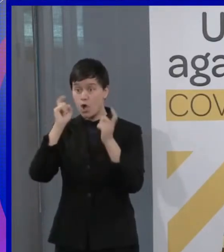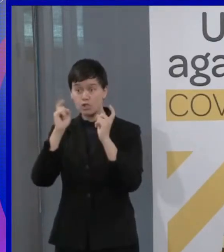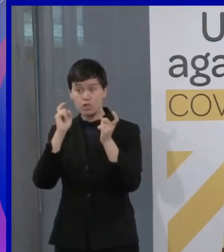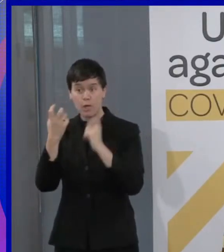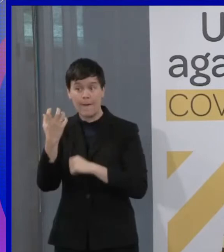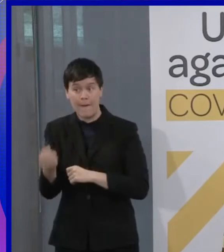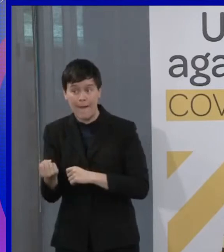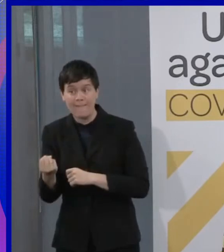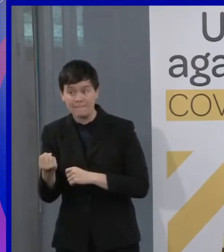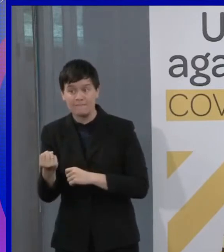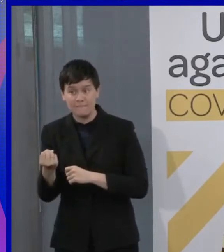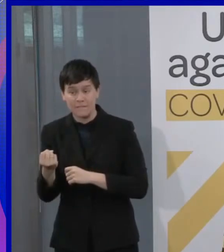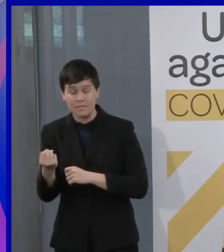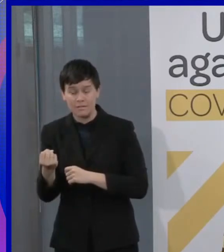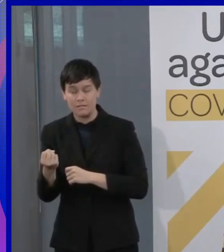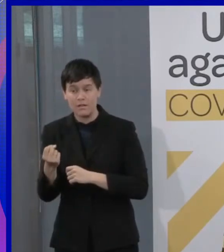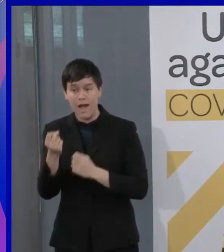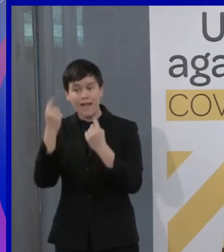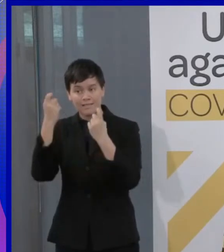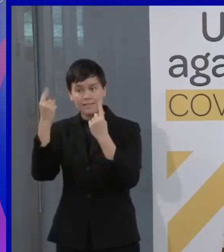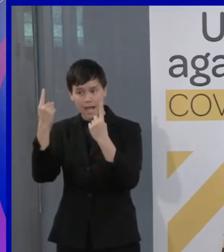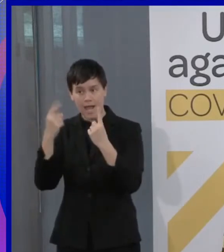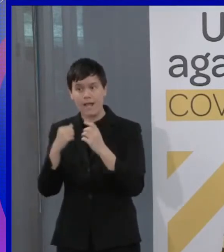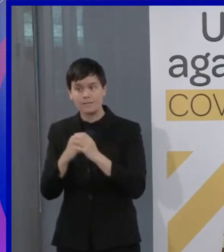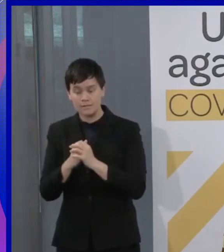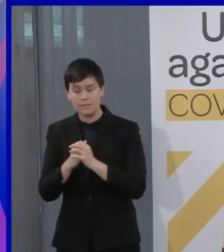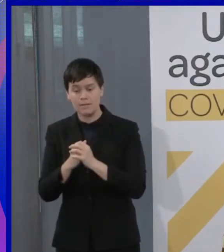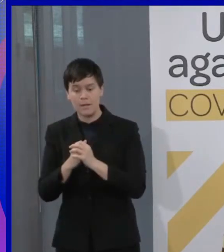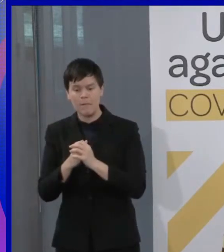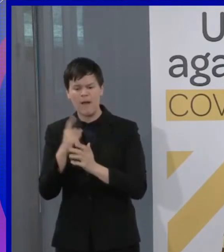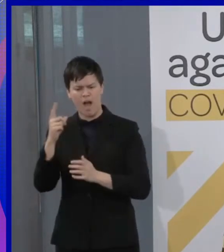if they're not already, and I suspect they are, that they're talking with the local